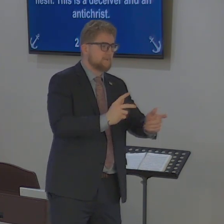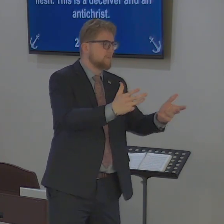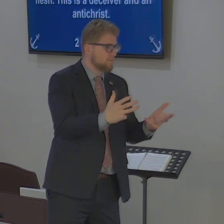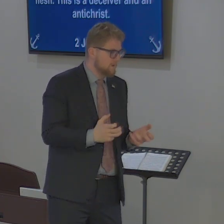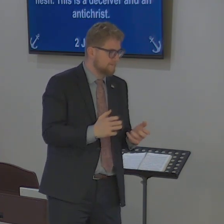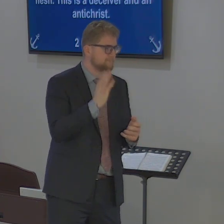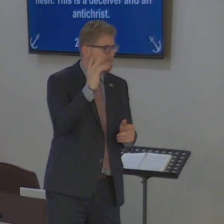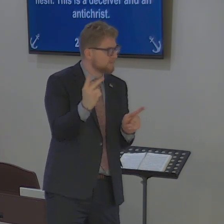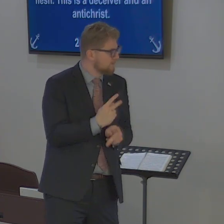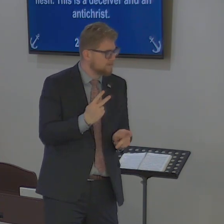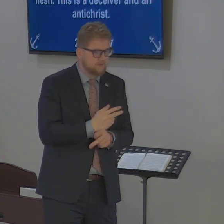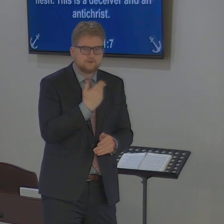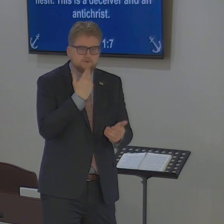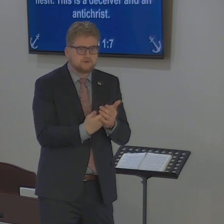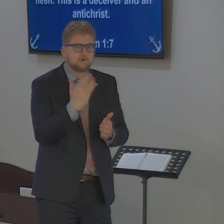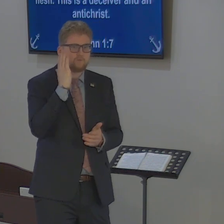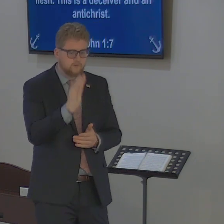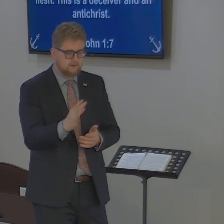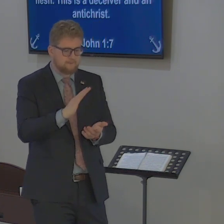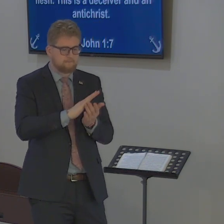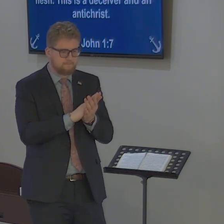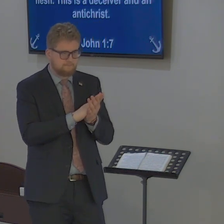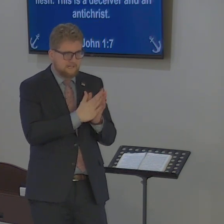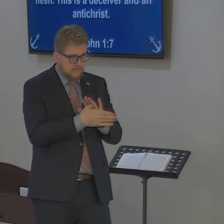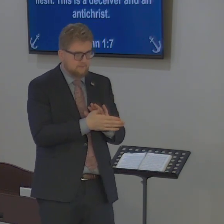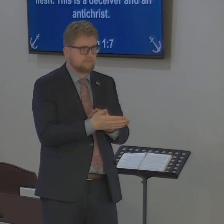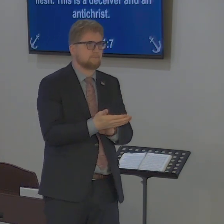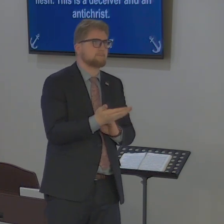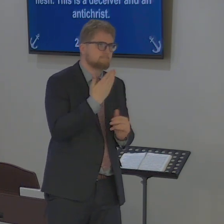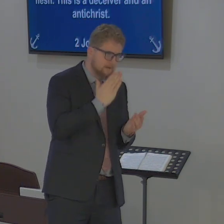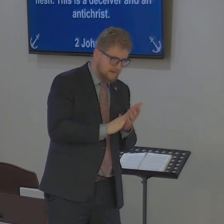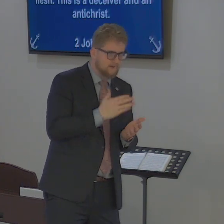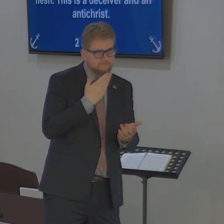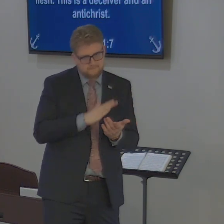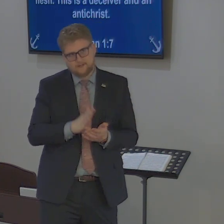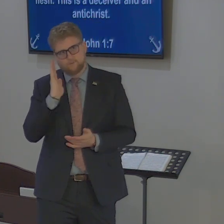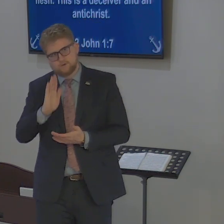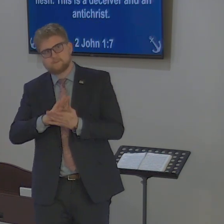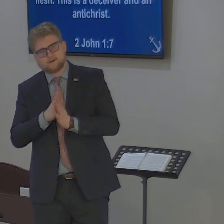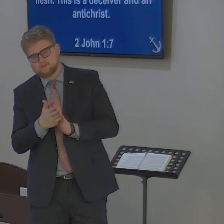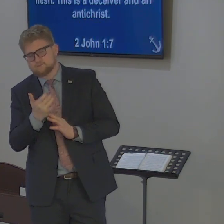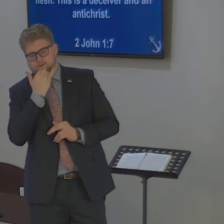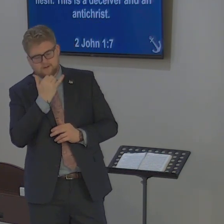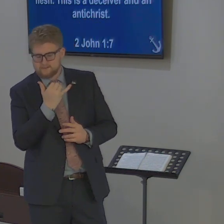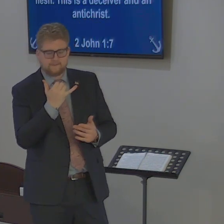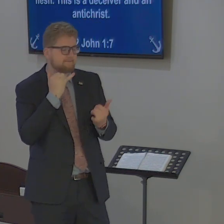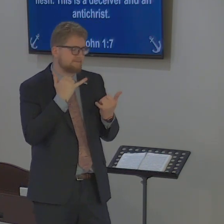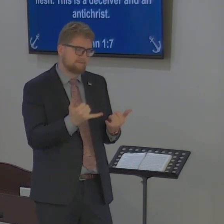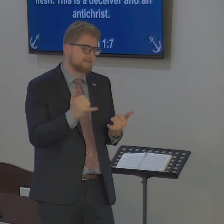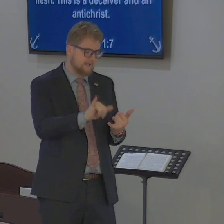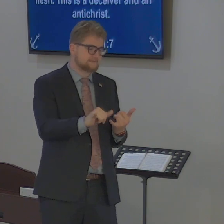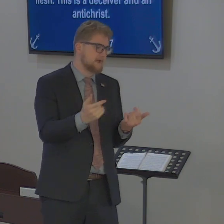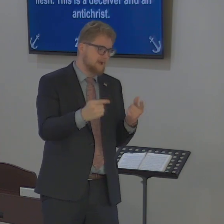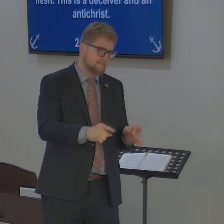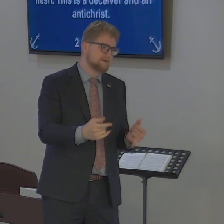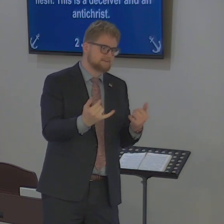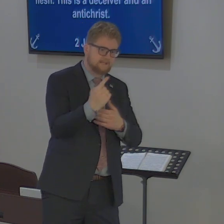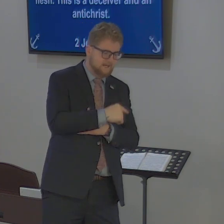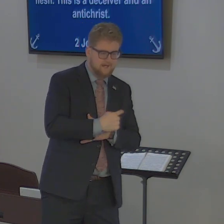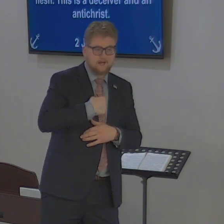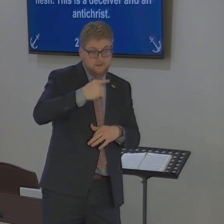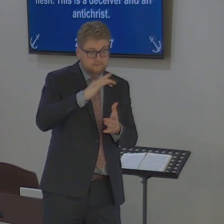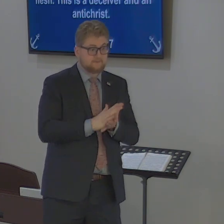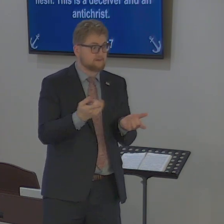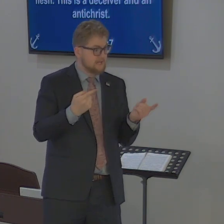Good is going to become right, and right is going to become wrong. We live in those times today, and I believe there's an application to be made that they lived in those times there as well.